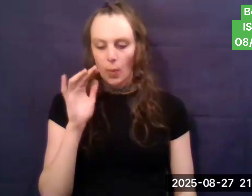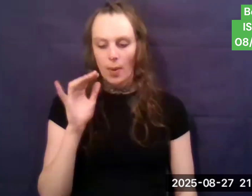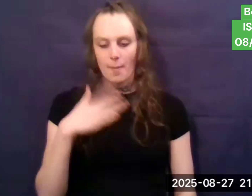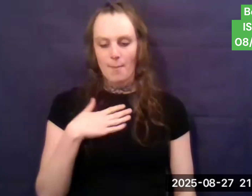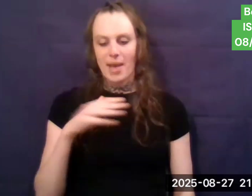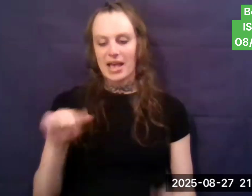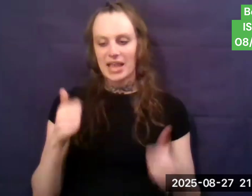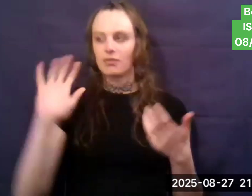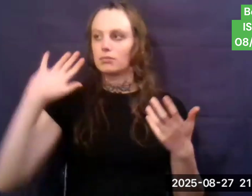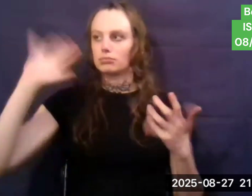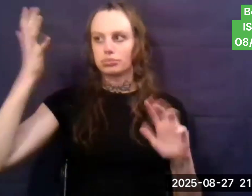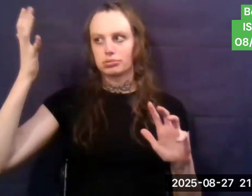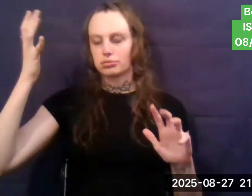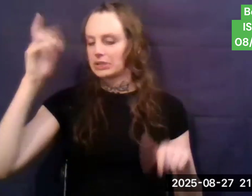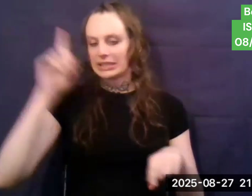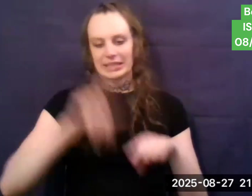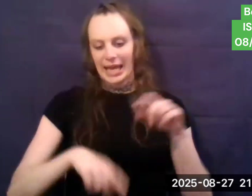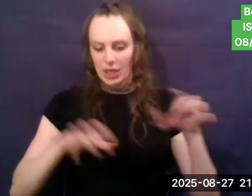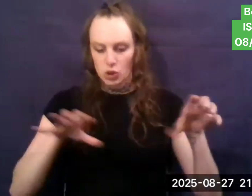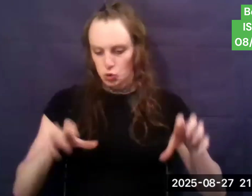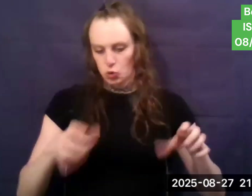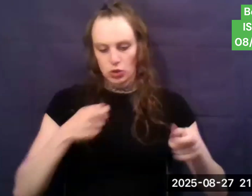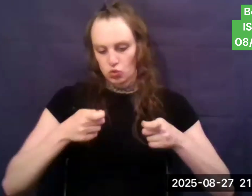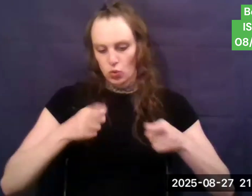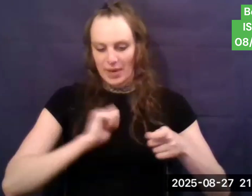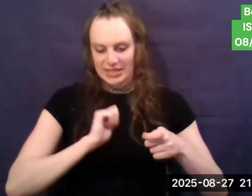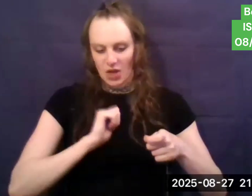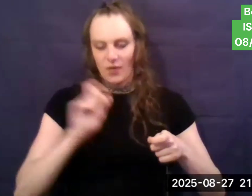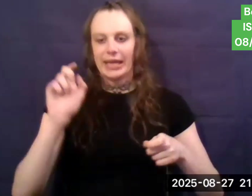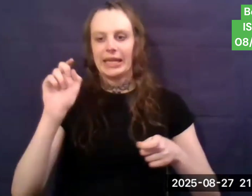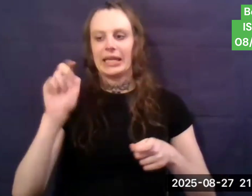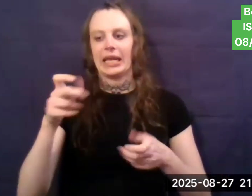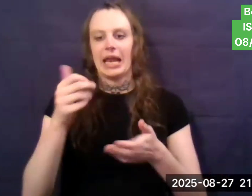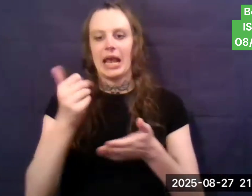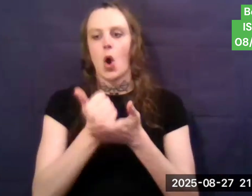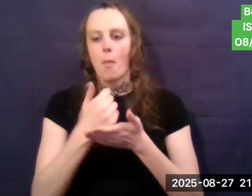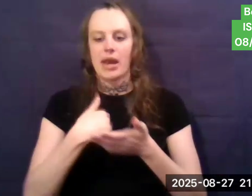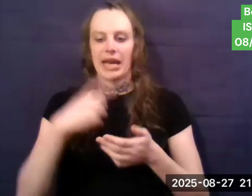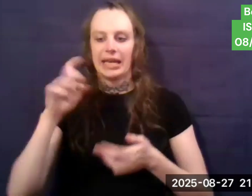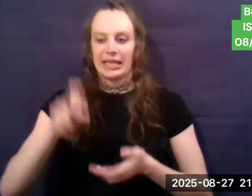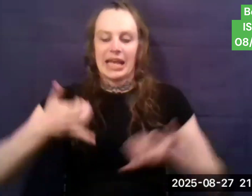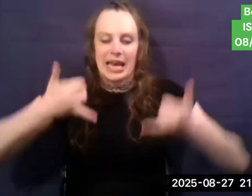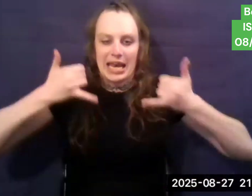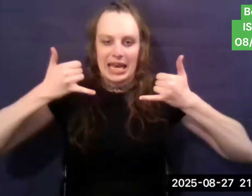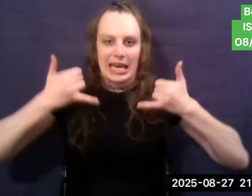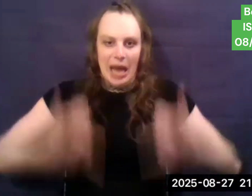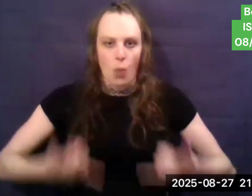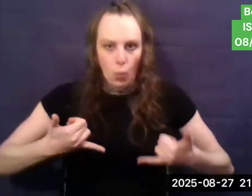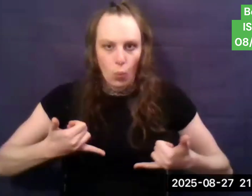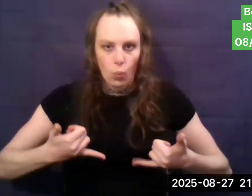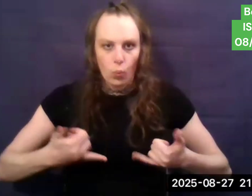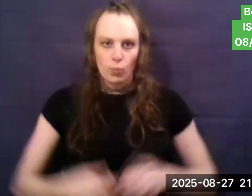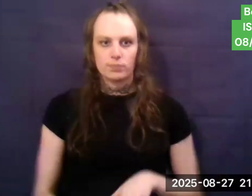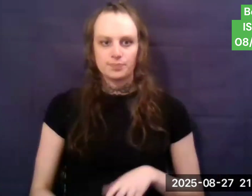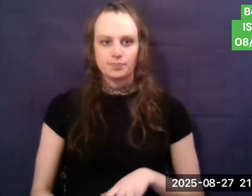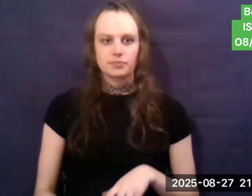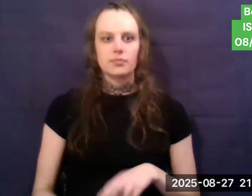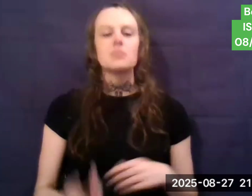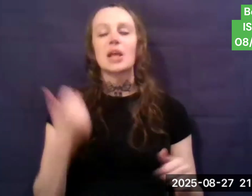this by myself anymore, and that I needed help, and I needed it right now. And I remember sitting in that jail